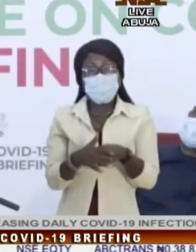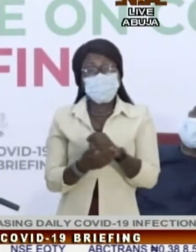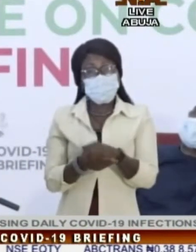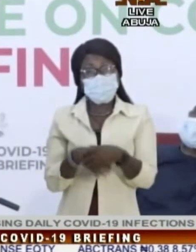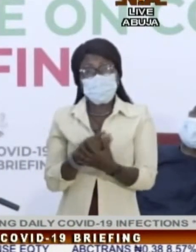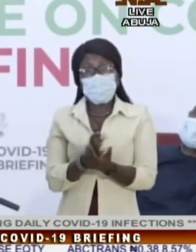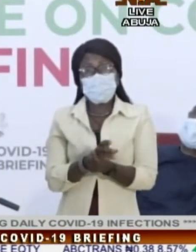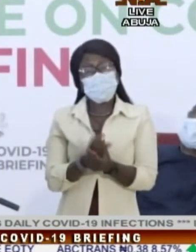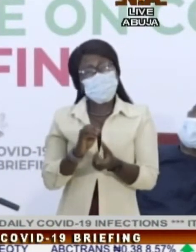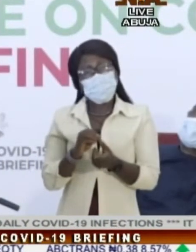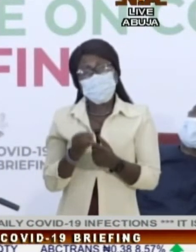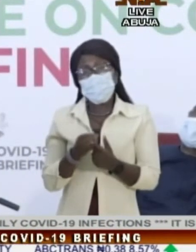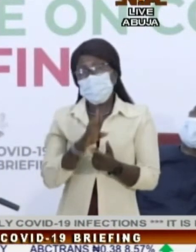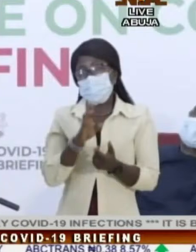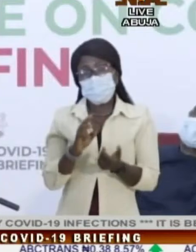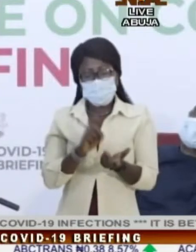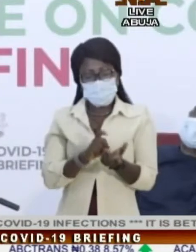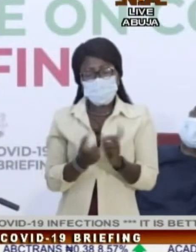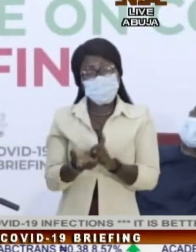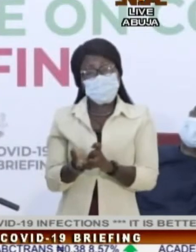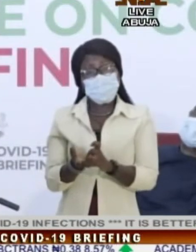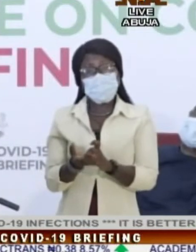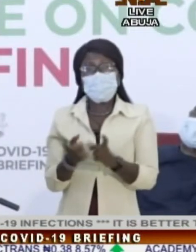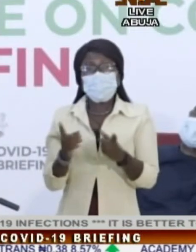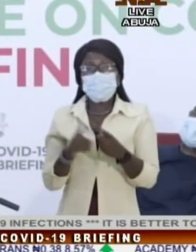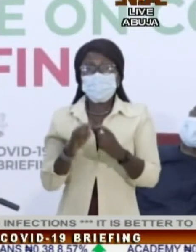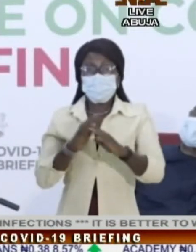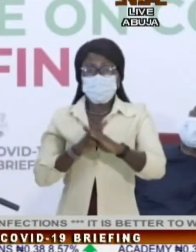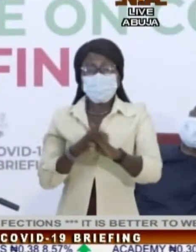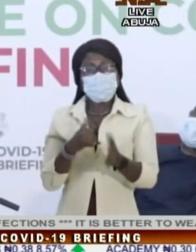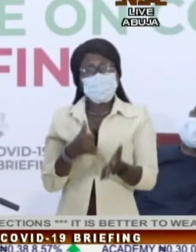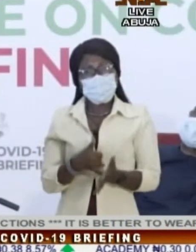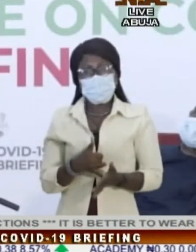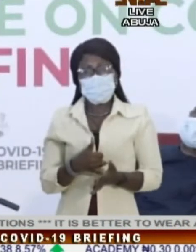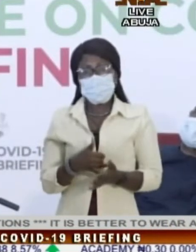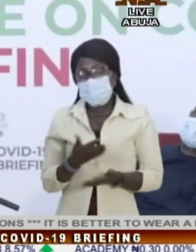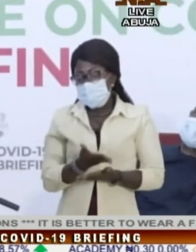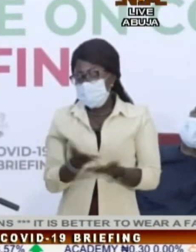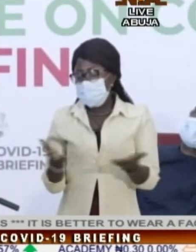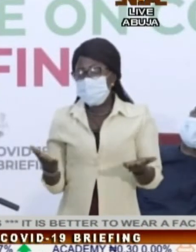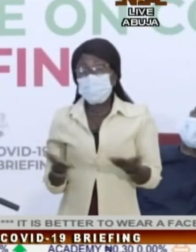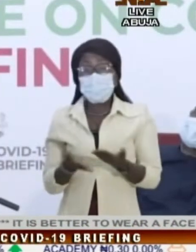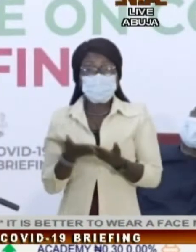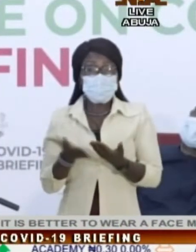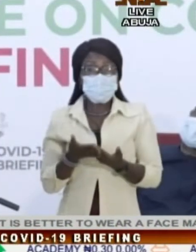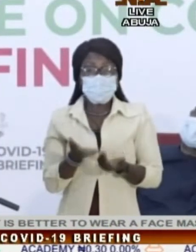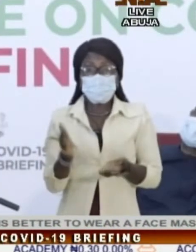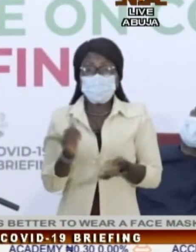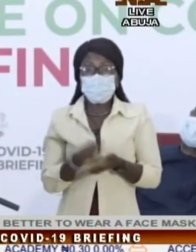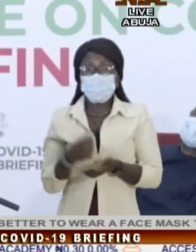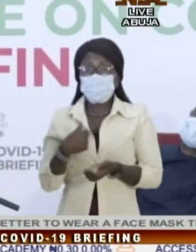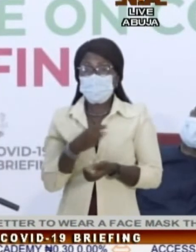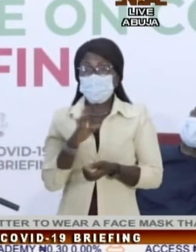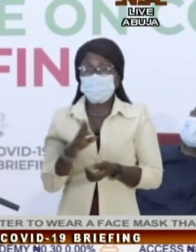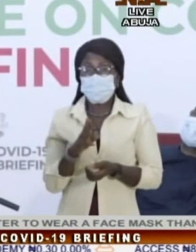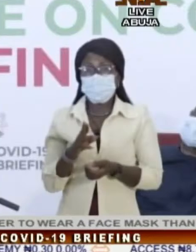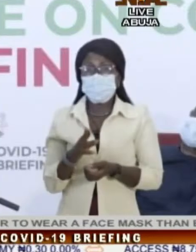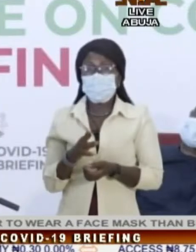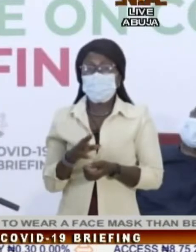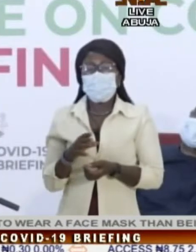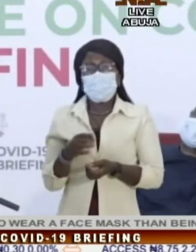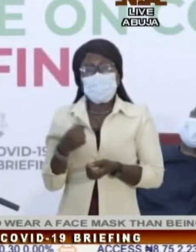ba ruwa shafa sinadarin da ke kashe ƙwayoyin cuta, a ba da tazara wajen mu'amala,